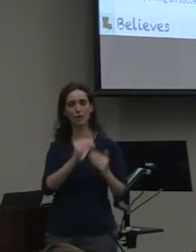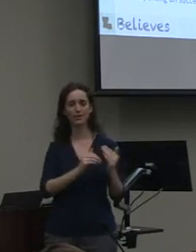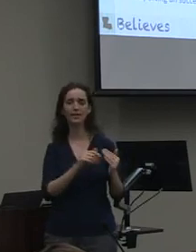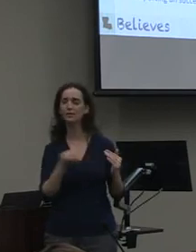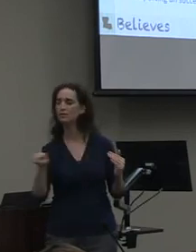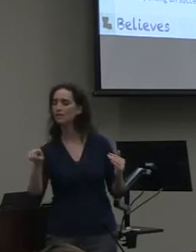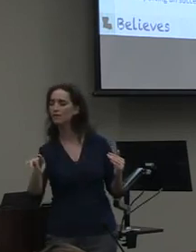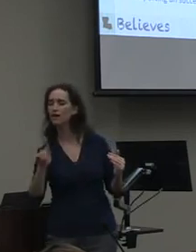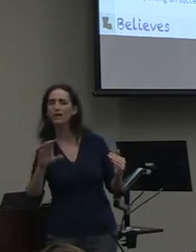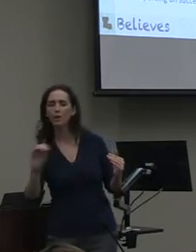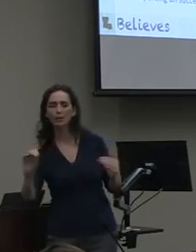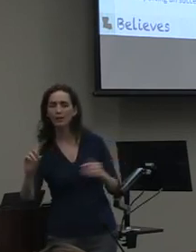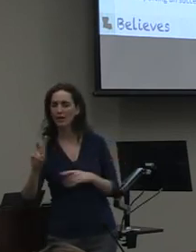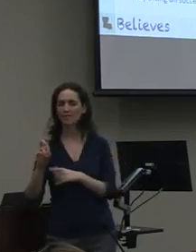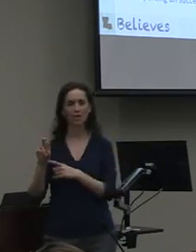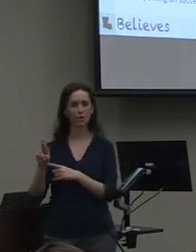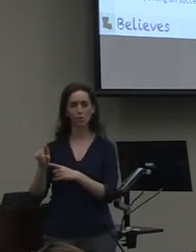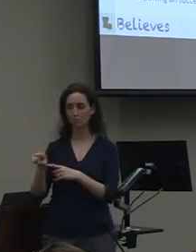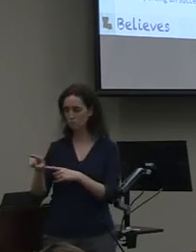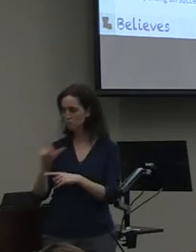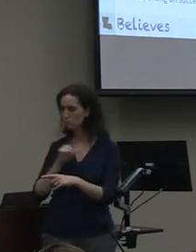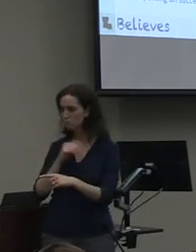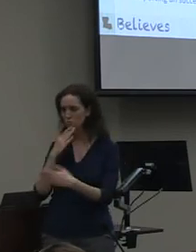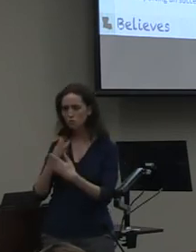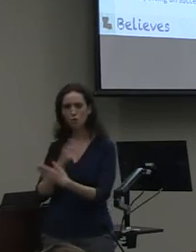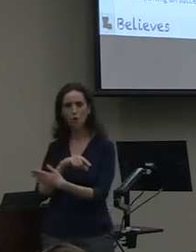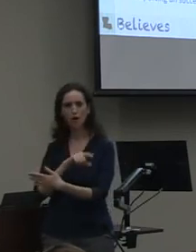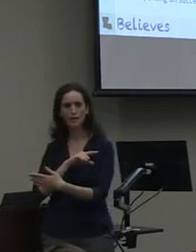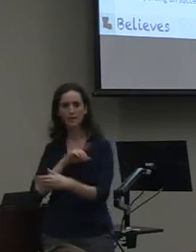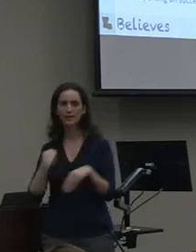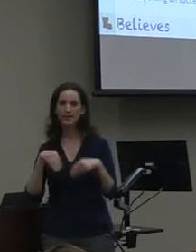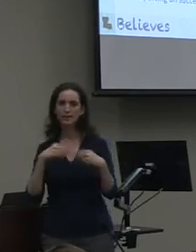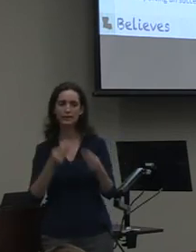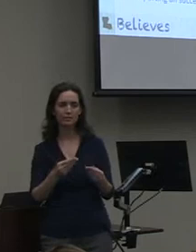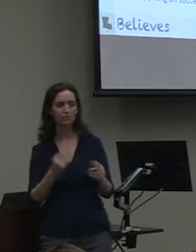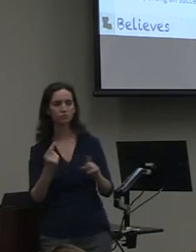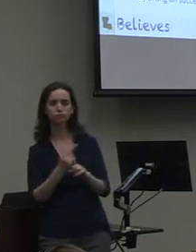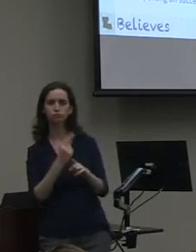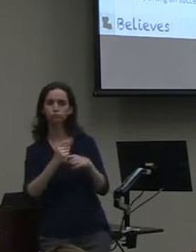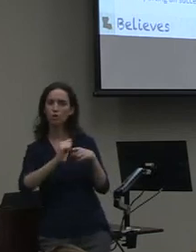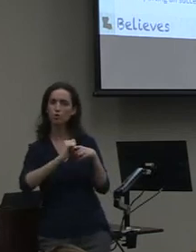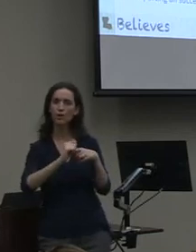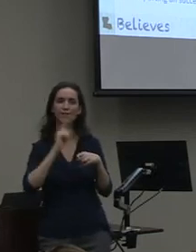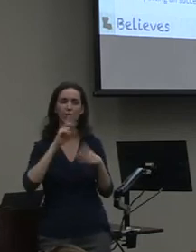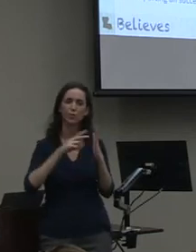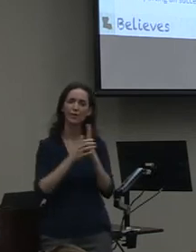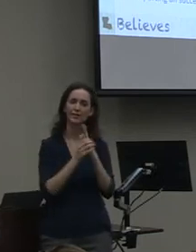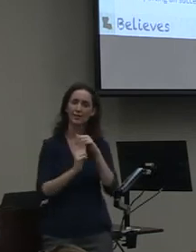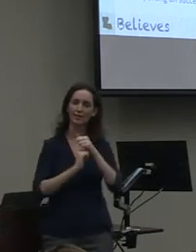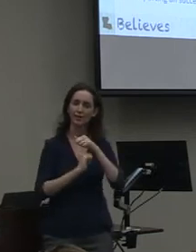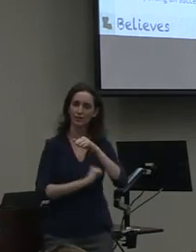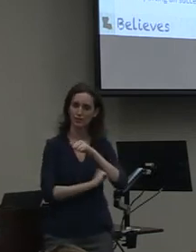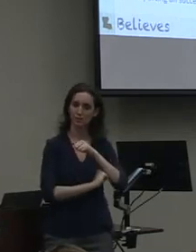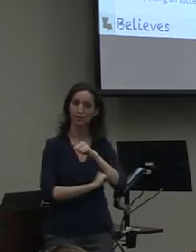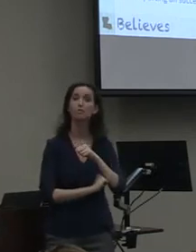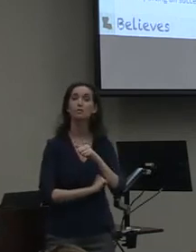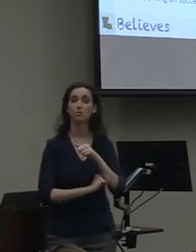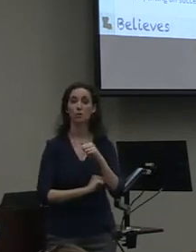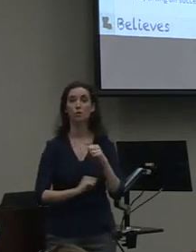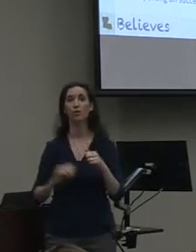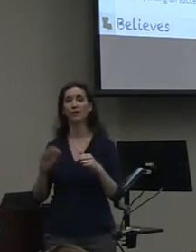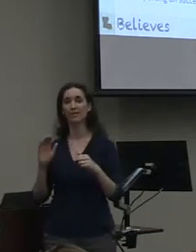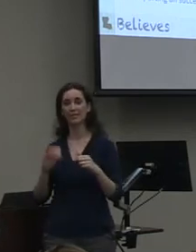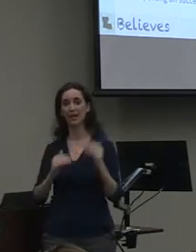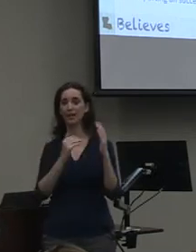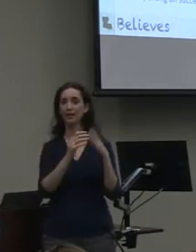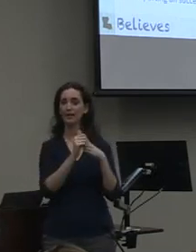in providing this level of intensive literacy foundations training. And so we've produced that